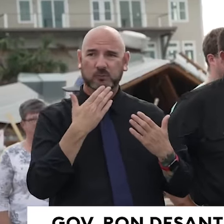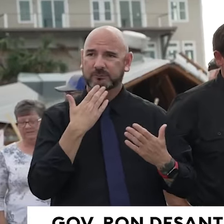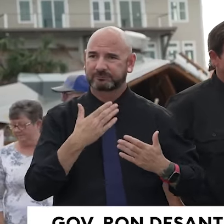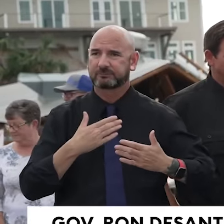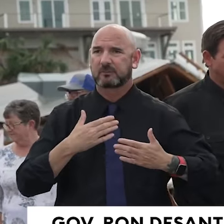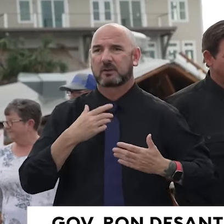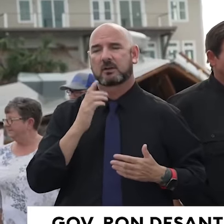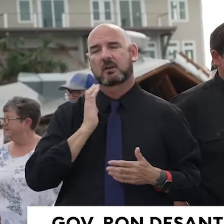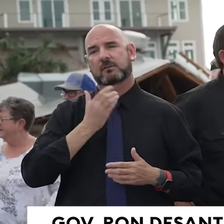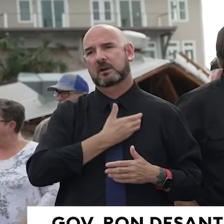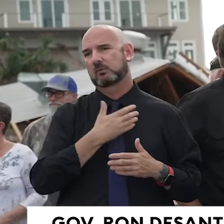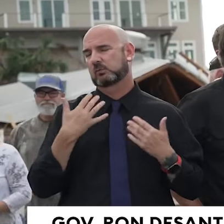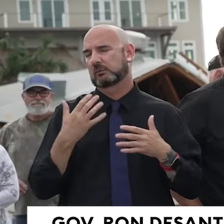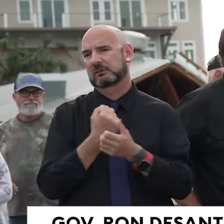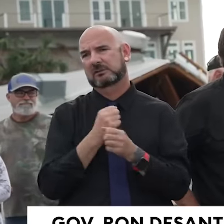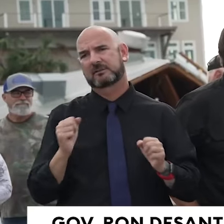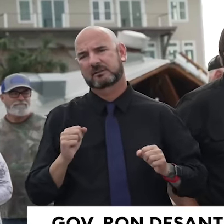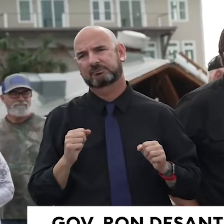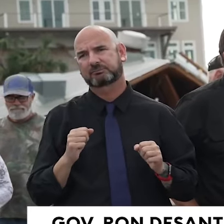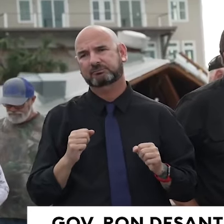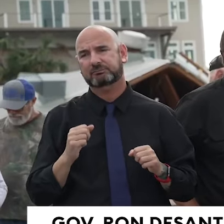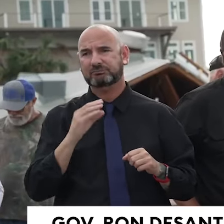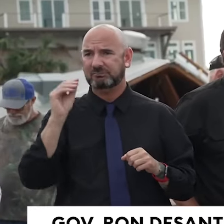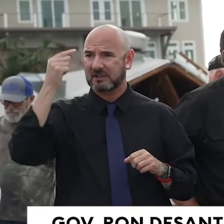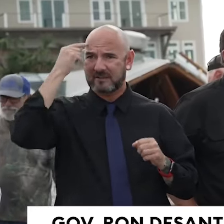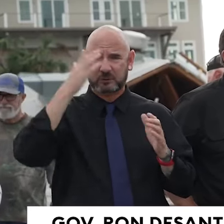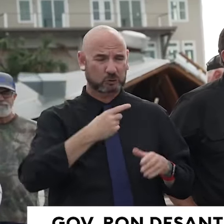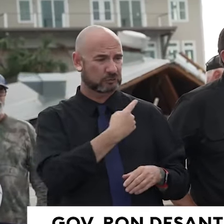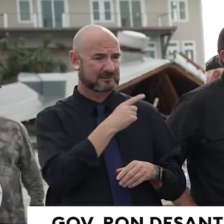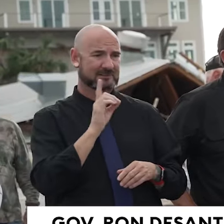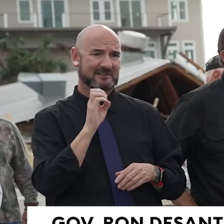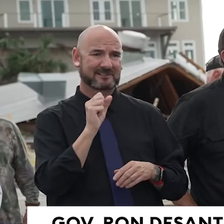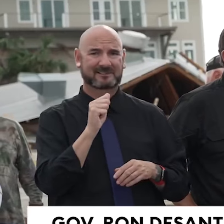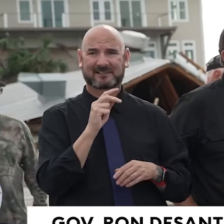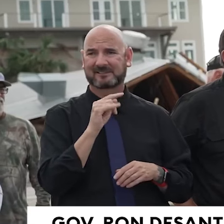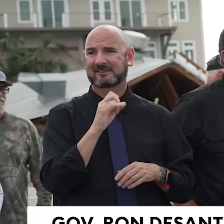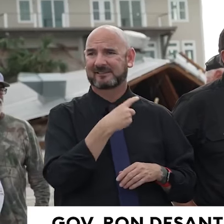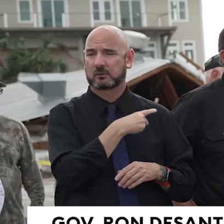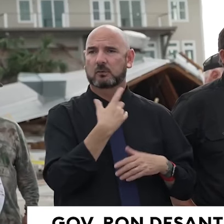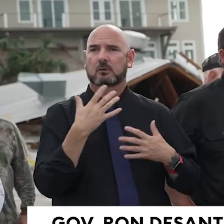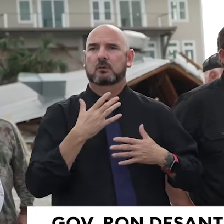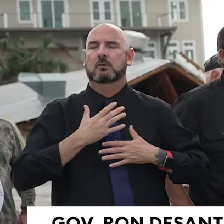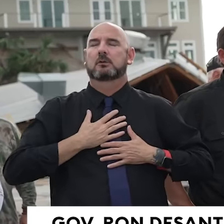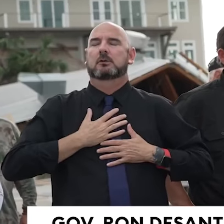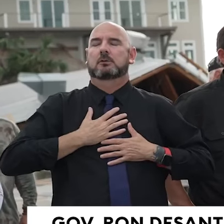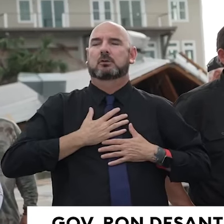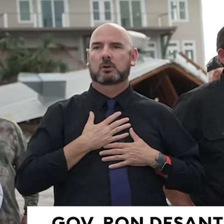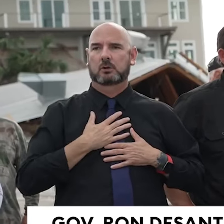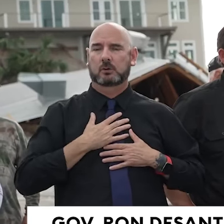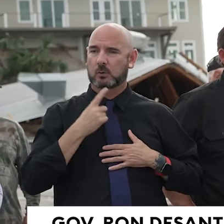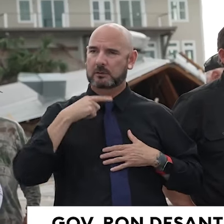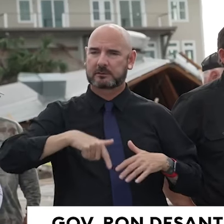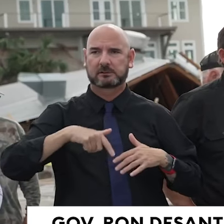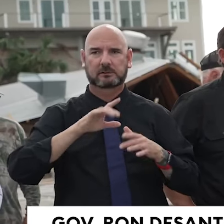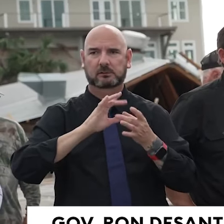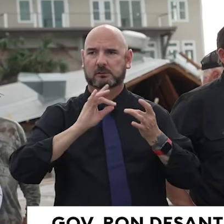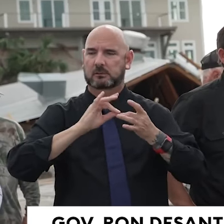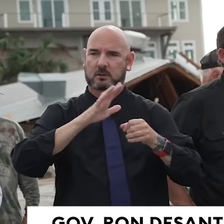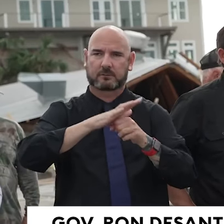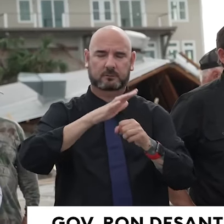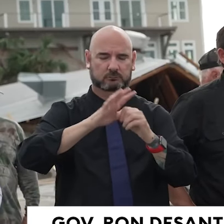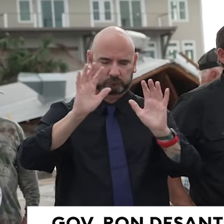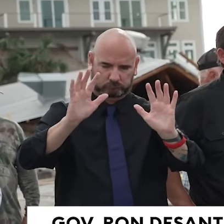safety. And Governor DeSantis, oh my gosh, I cannot say enough. If